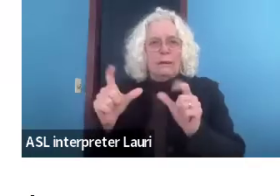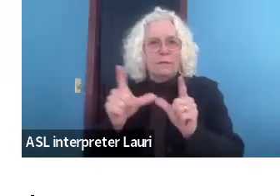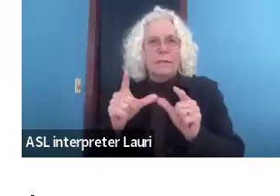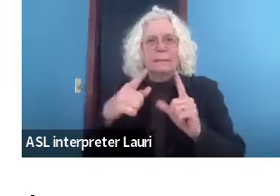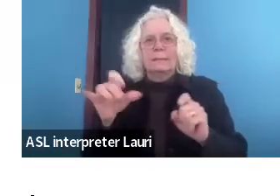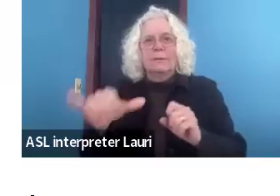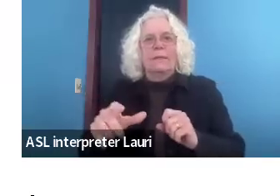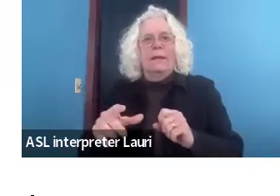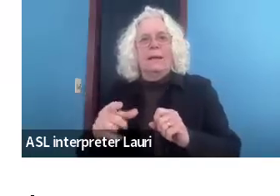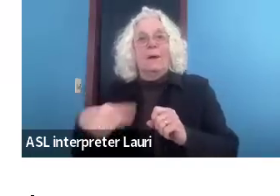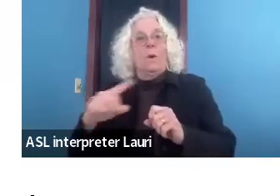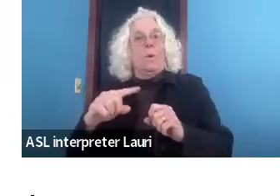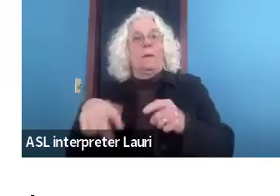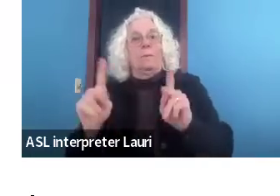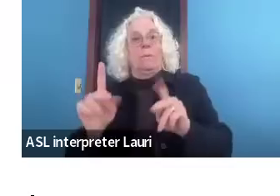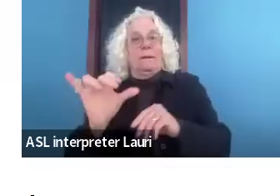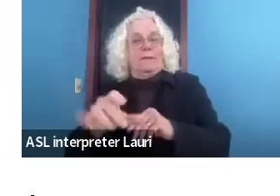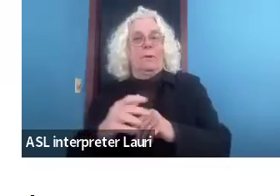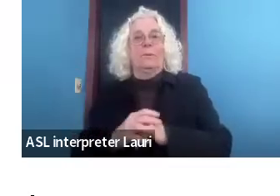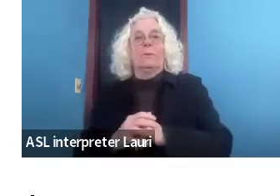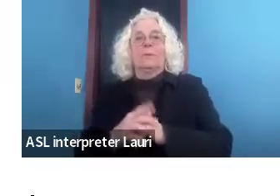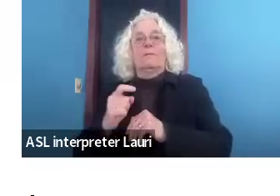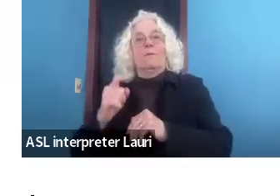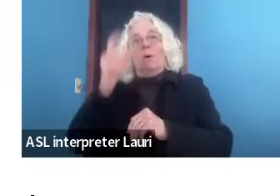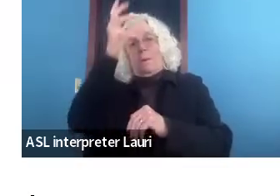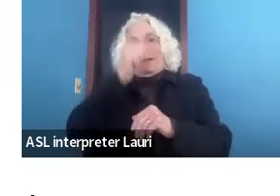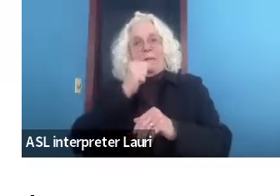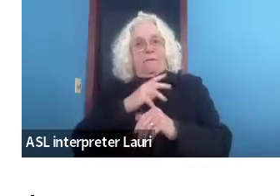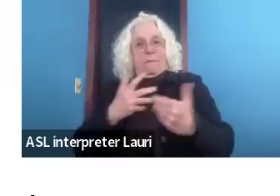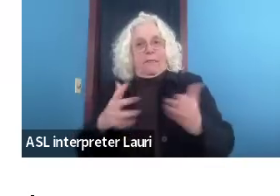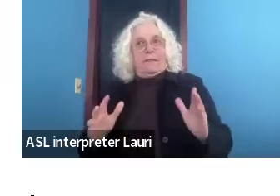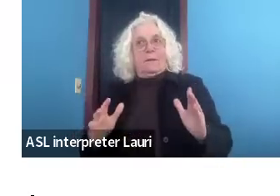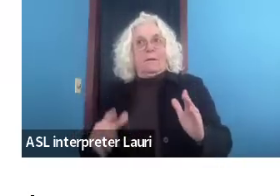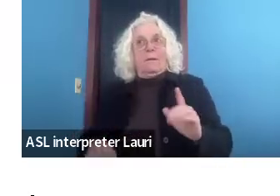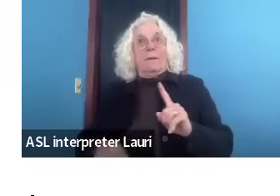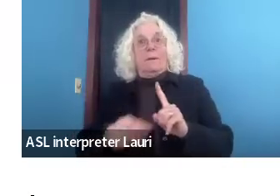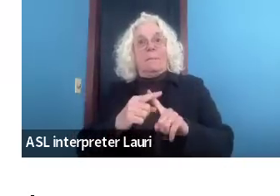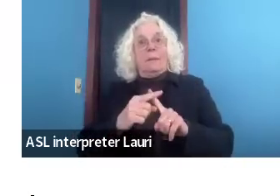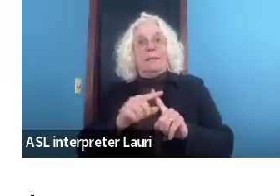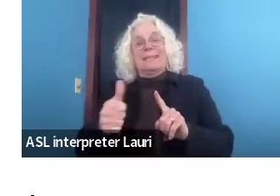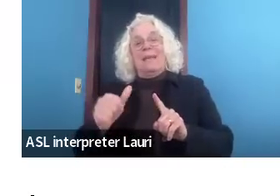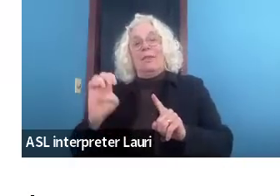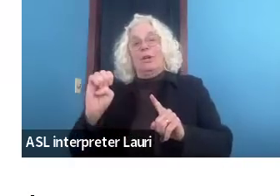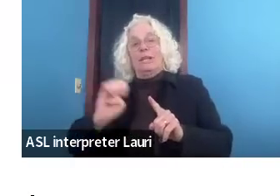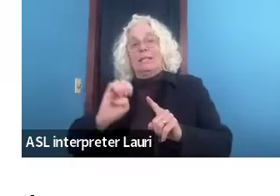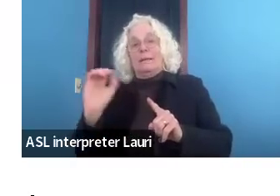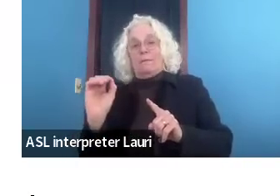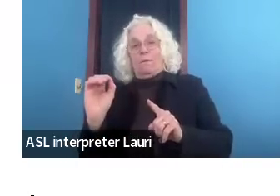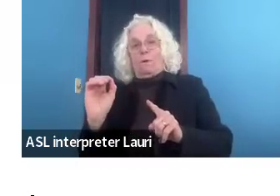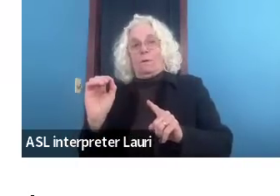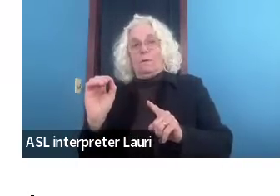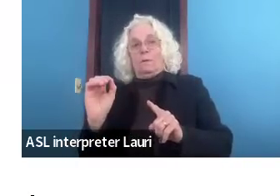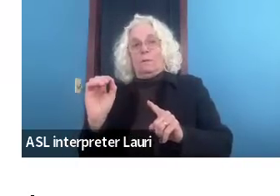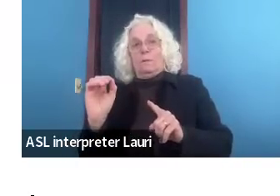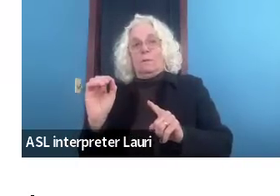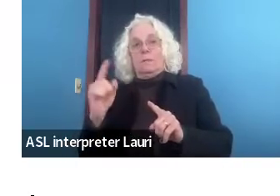only have an identification of either being male or female. There's also additional executive orders that deal with this,